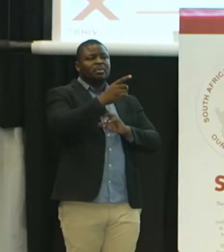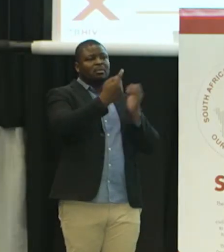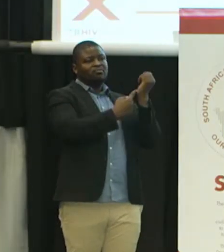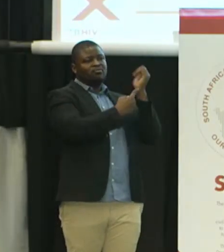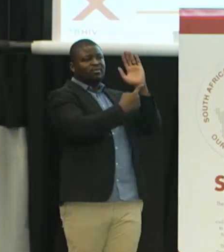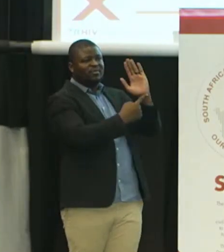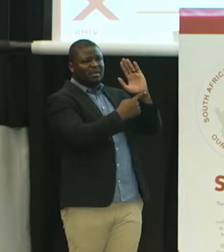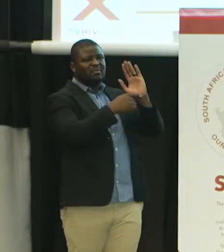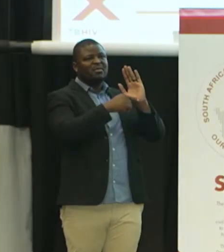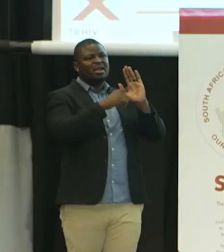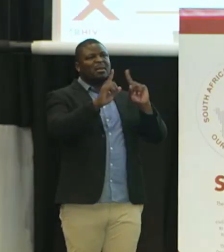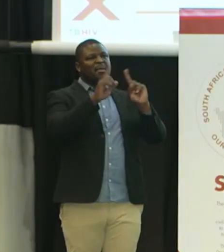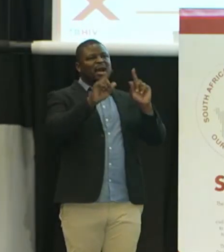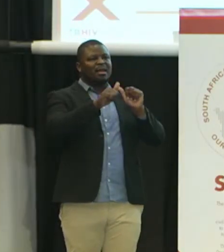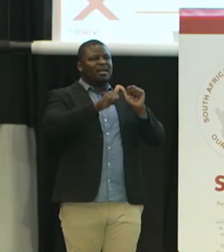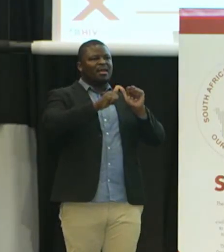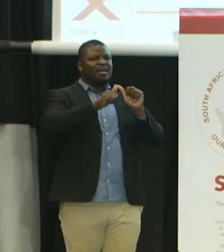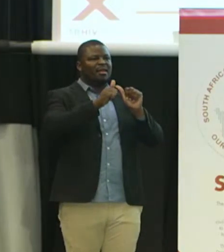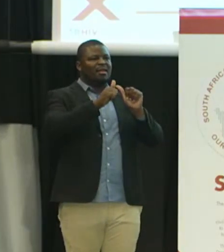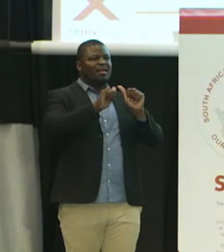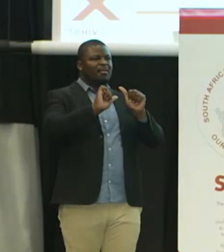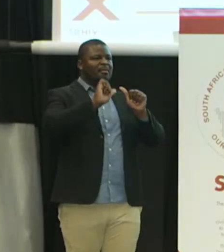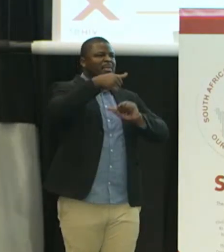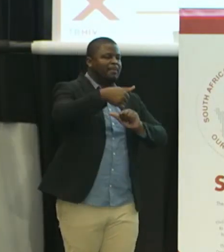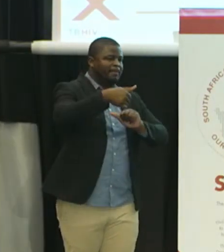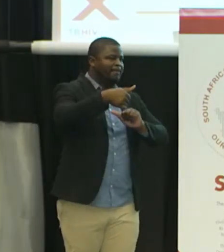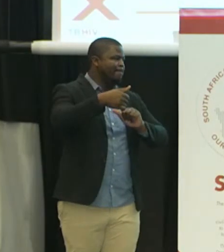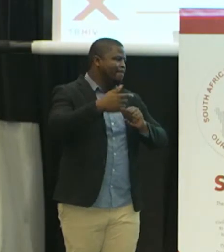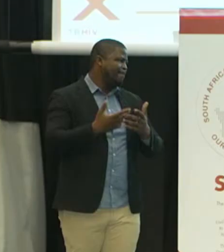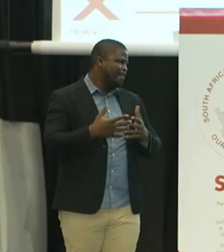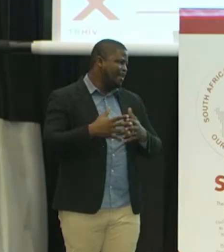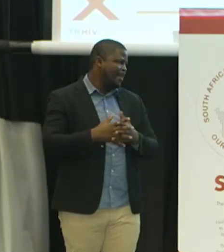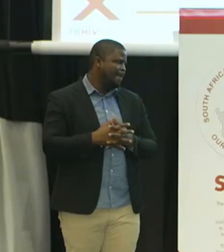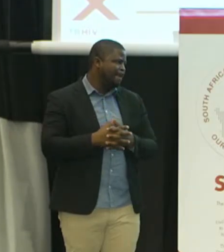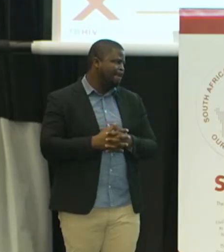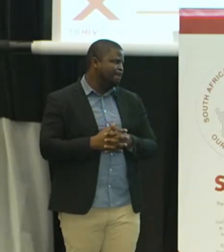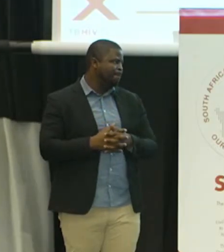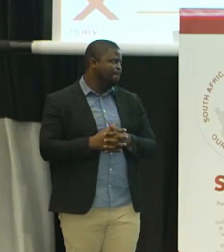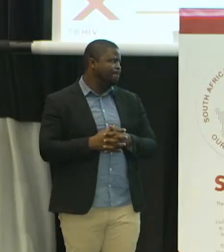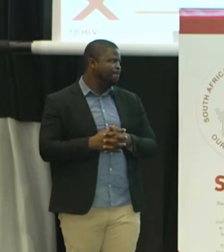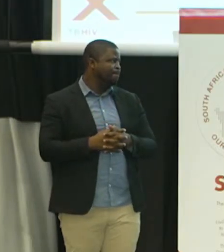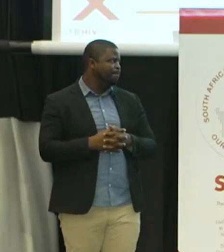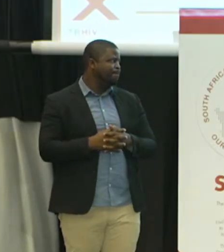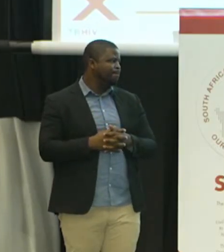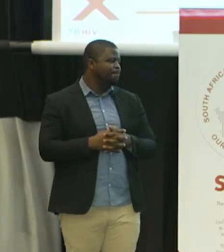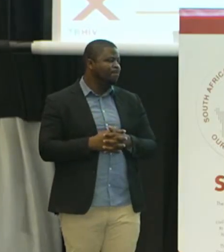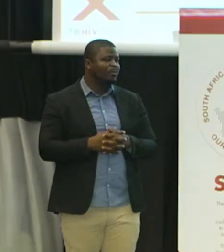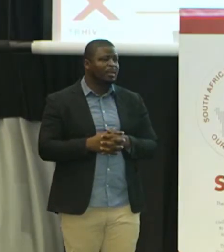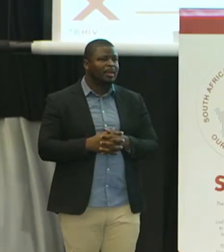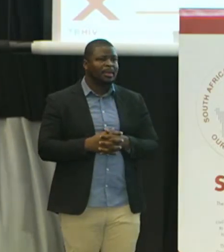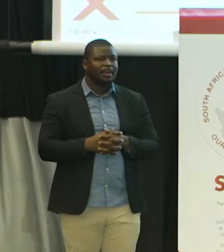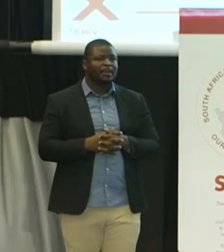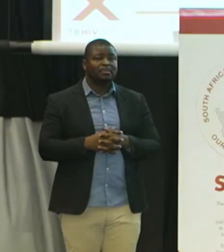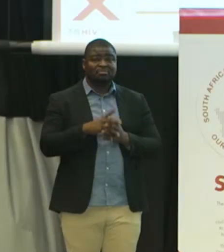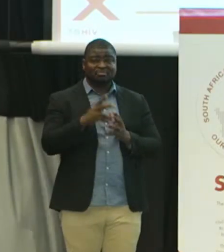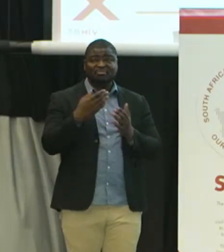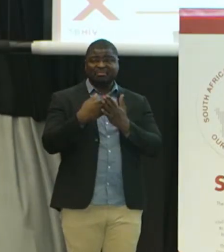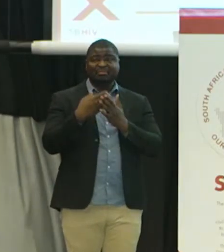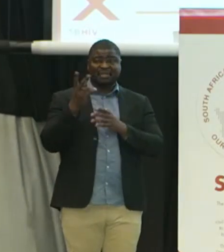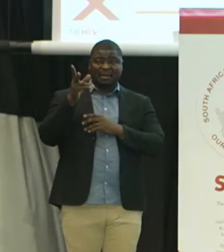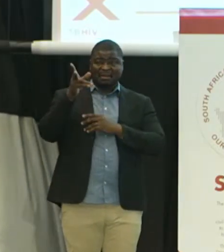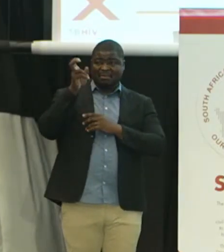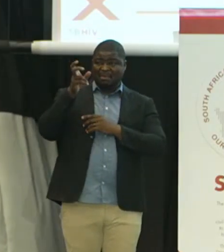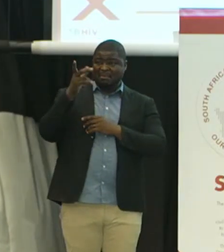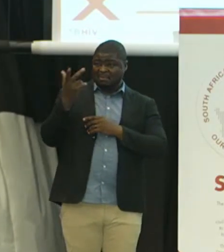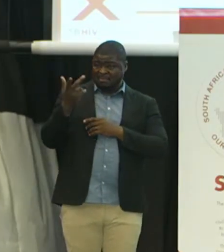Not doing a great job of the mic. Apologies. It is working. There we go. I think. Can you hear me at the back, or at the